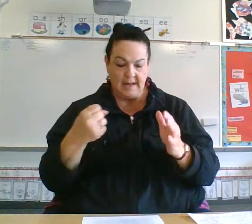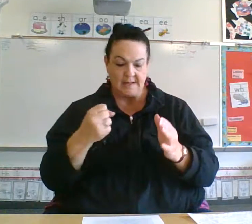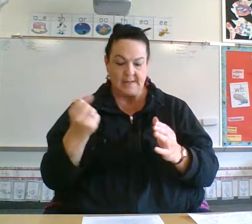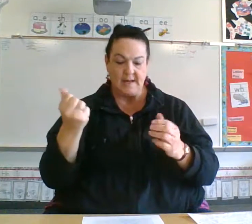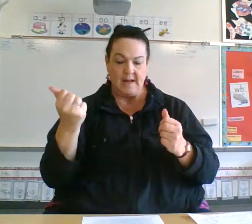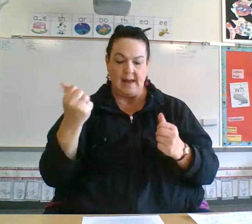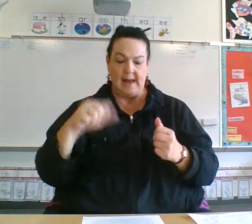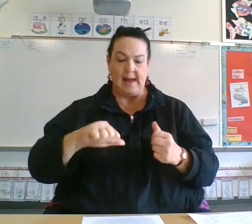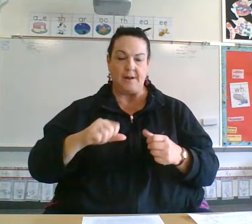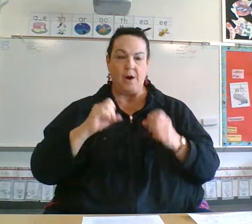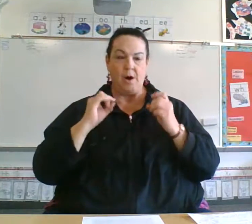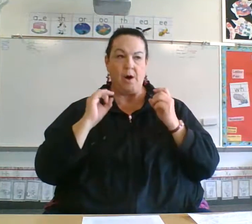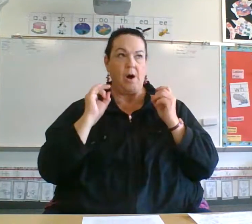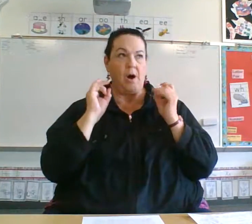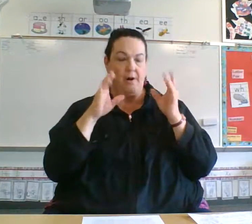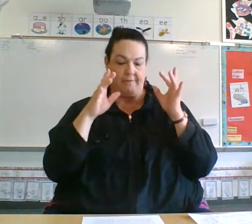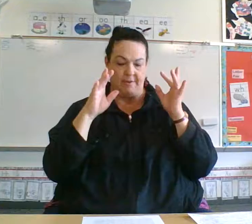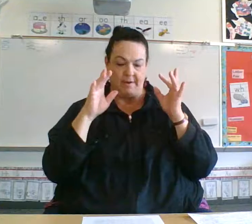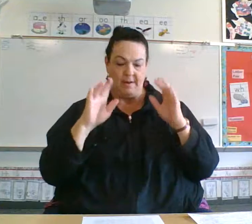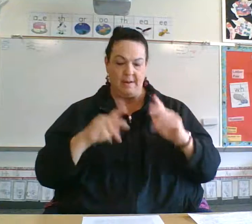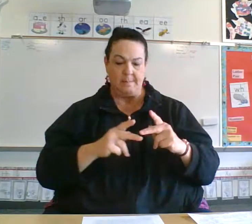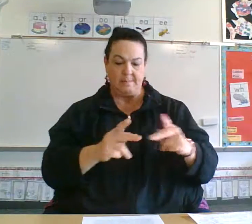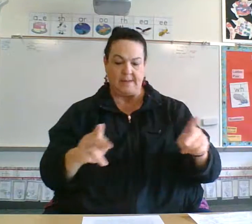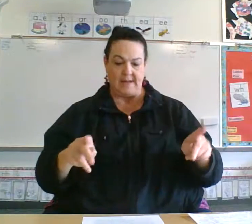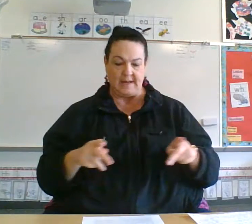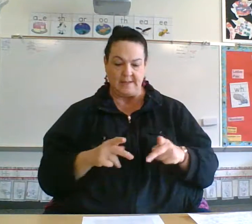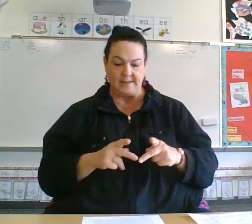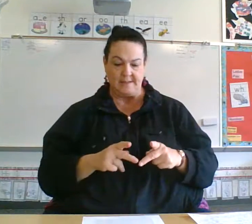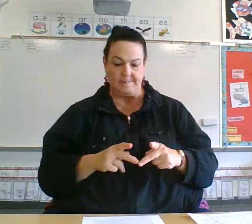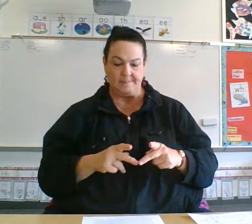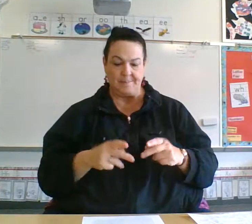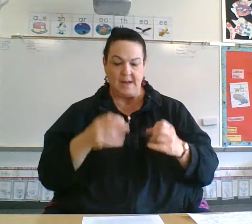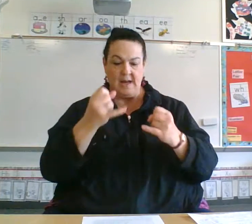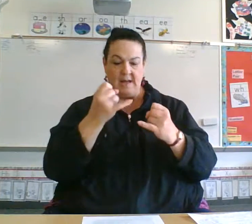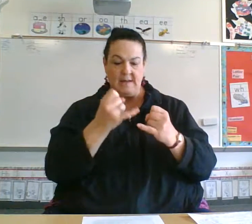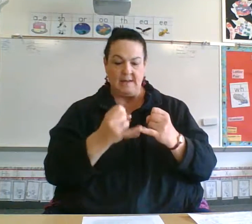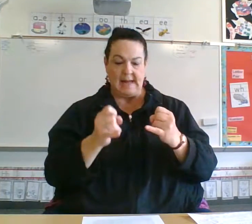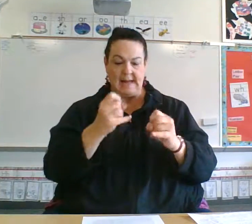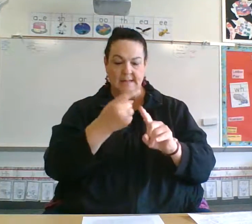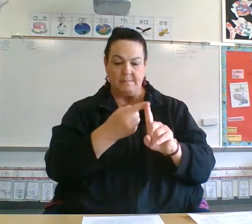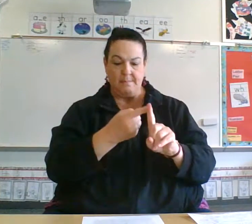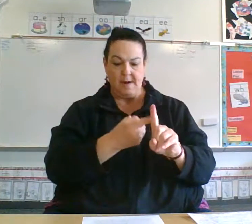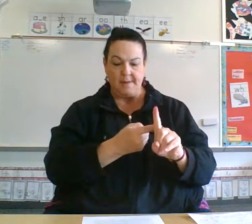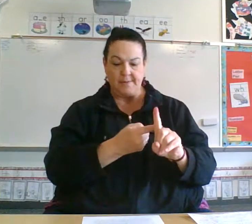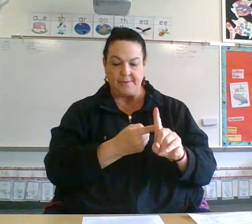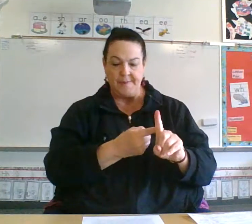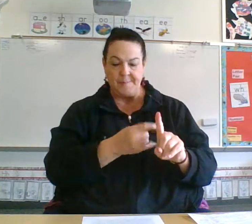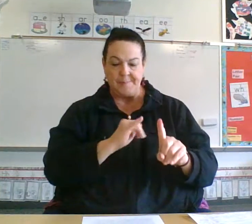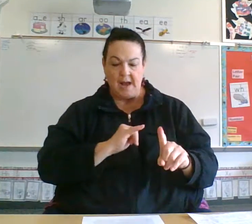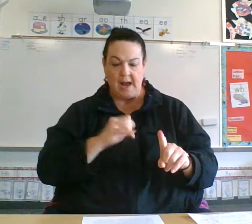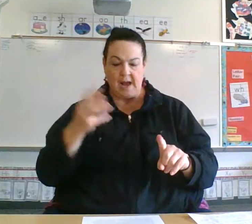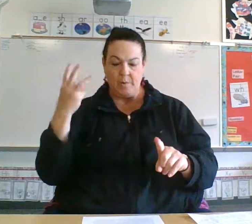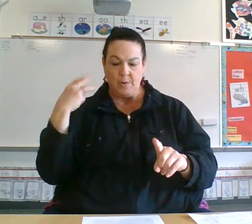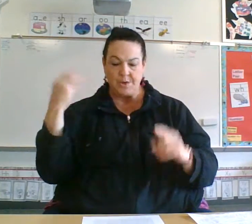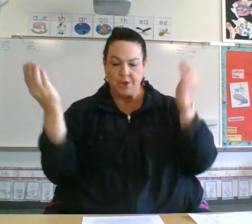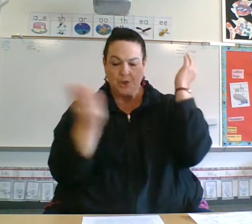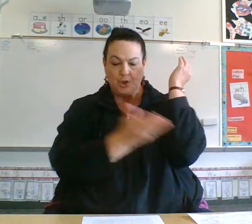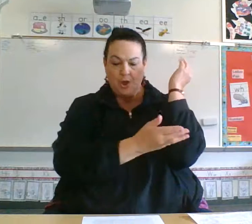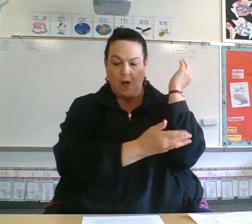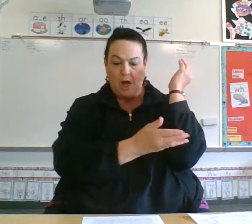It's an awful place. Last month, I was